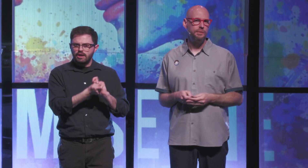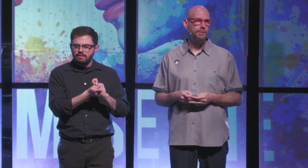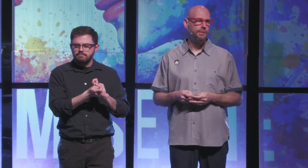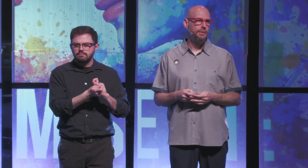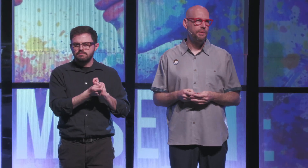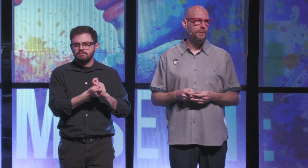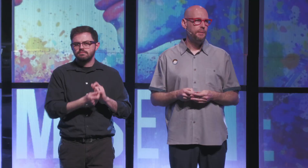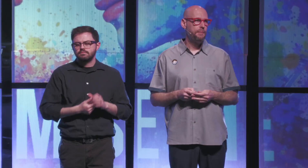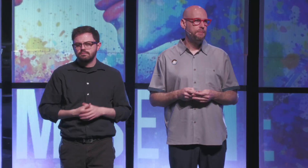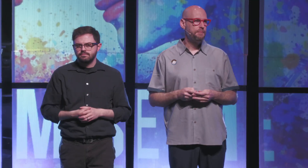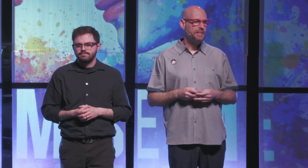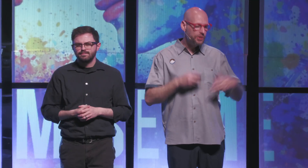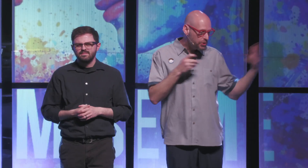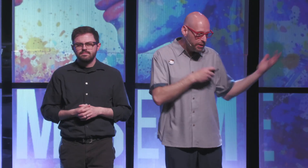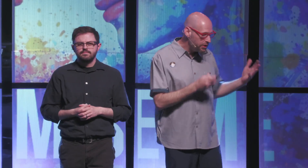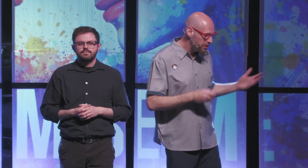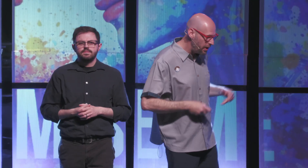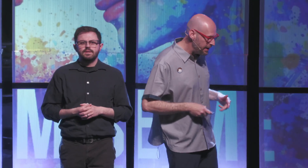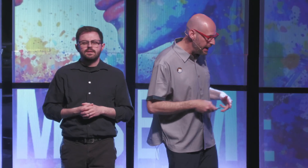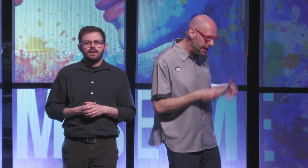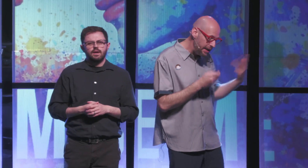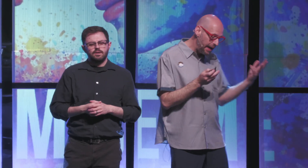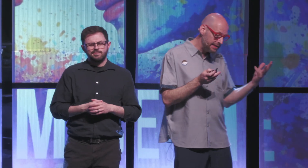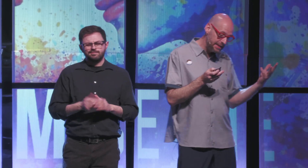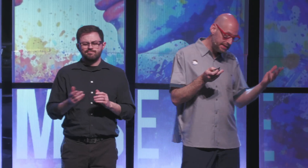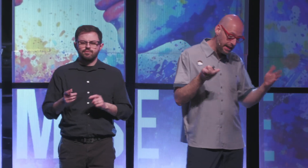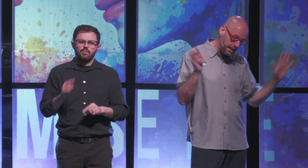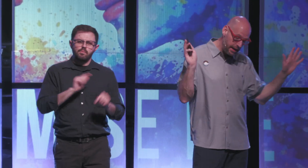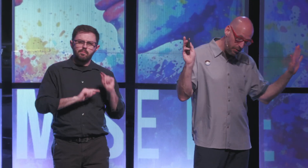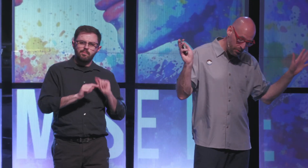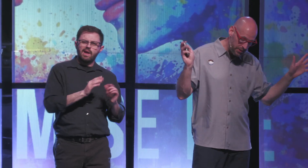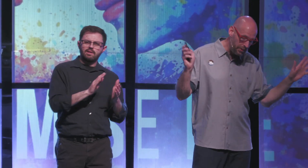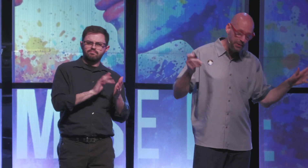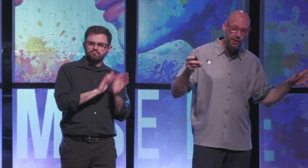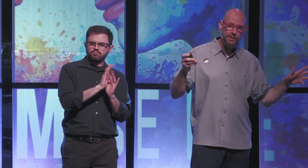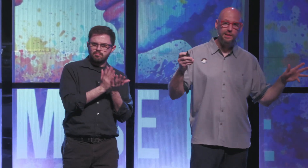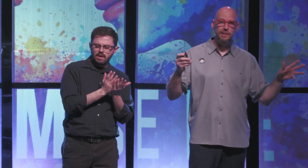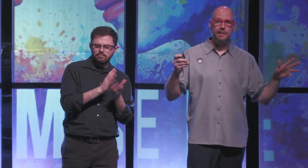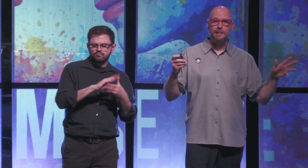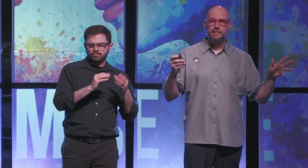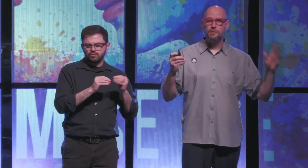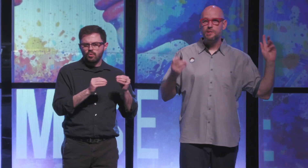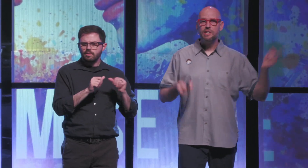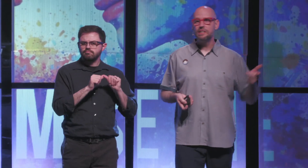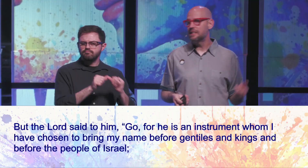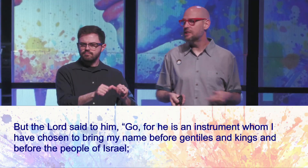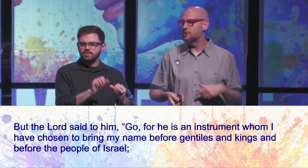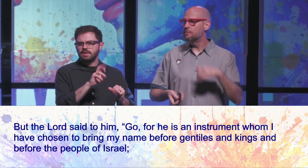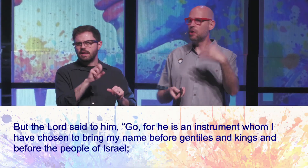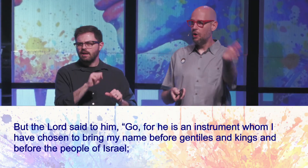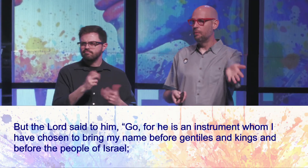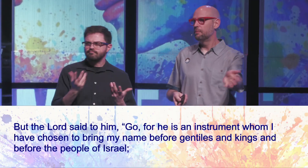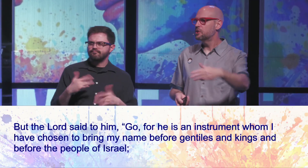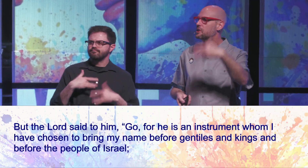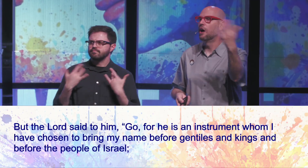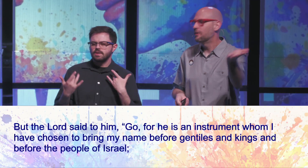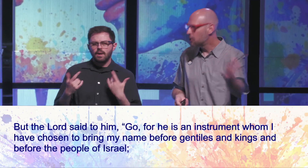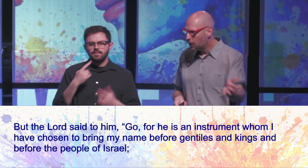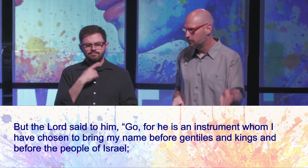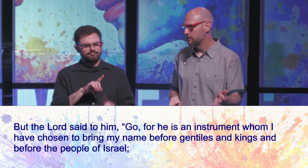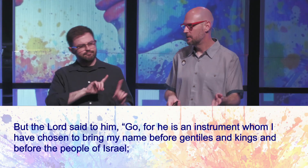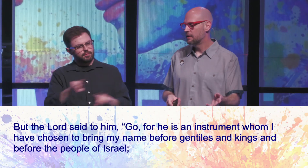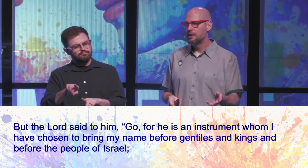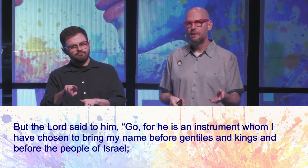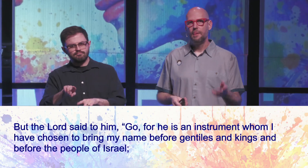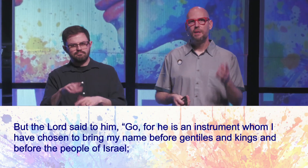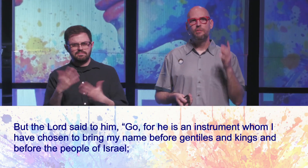change. So the story goes on, and Ananias, he's like, hey, what's going on? It says, but Jesus says to him, go, just